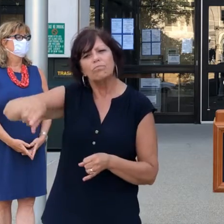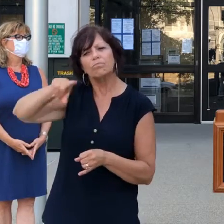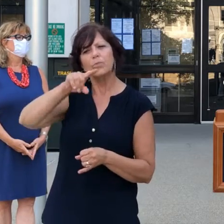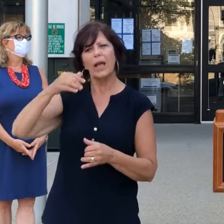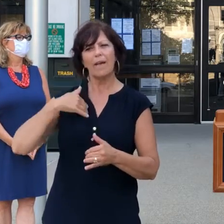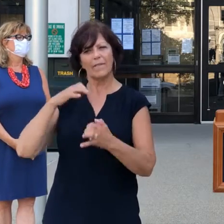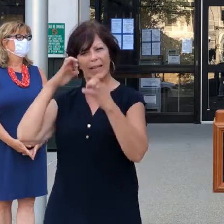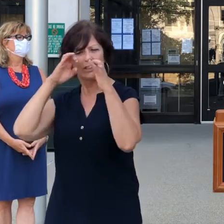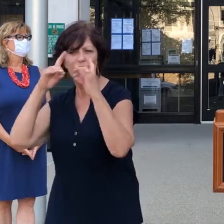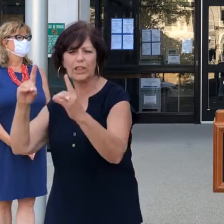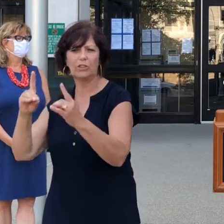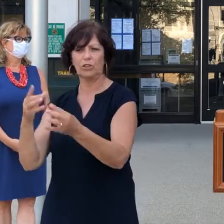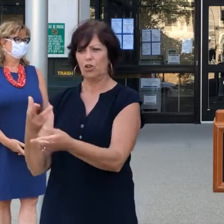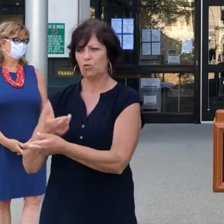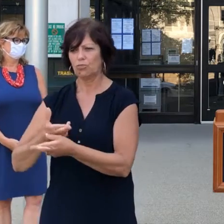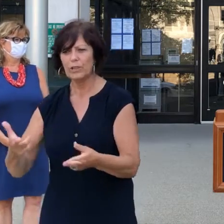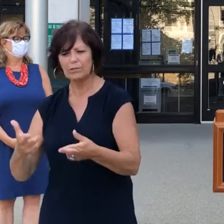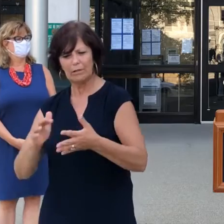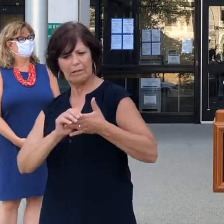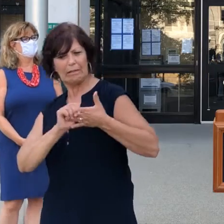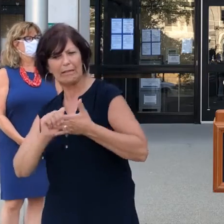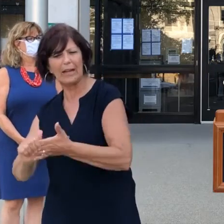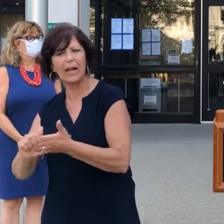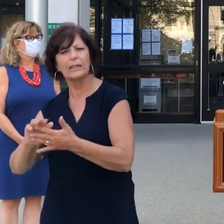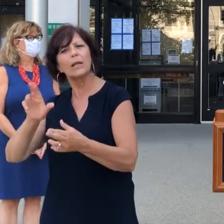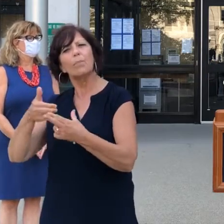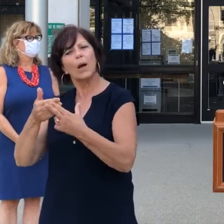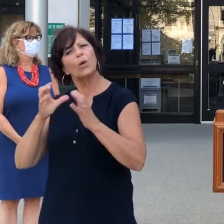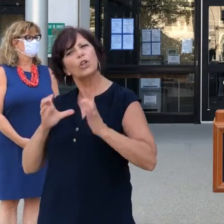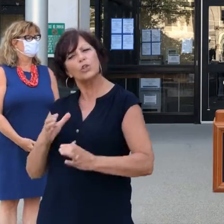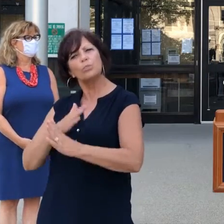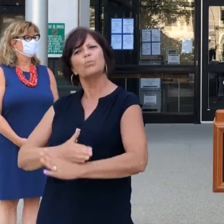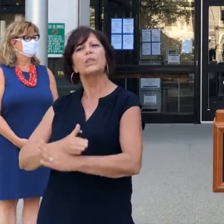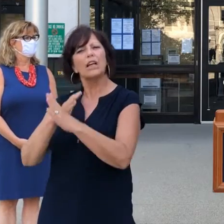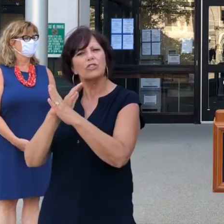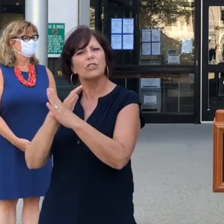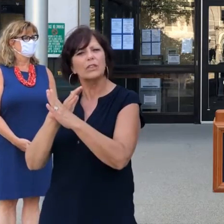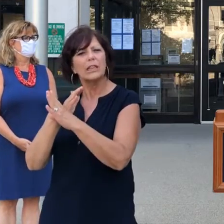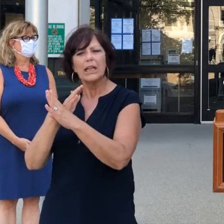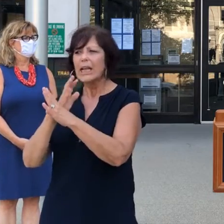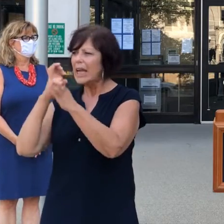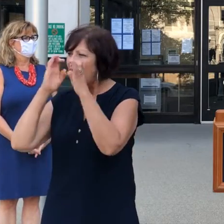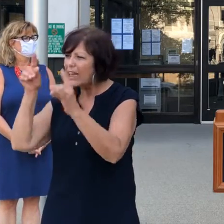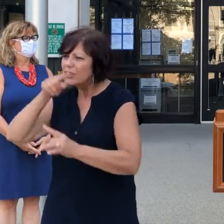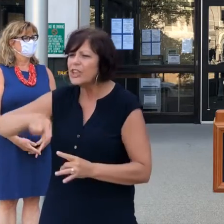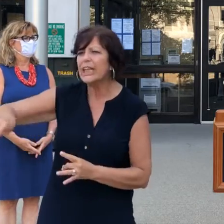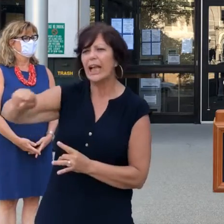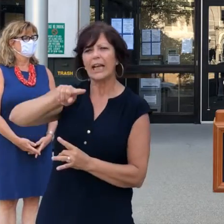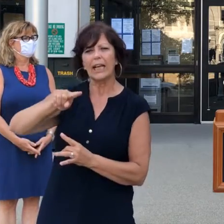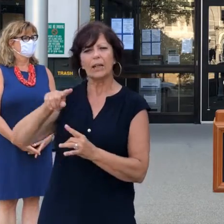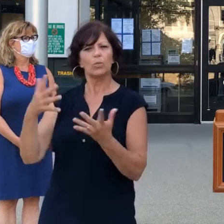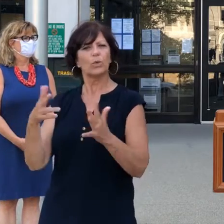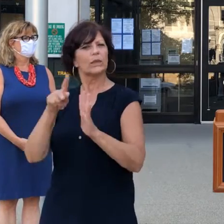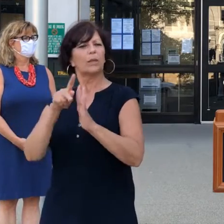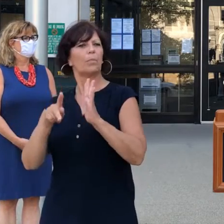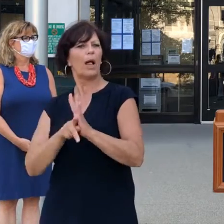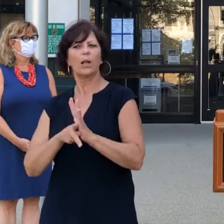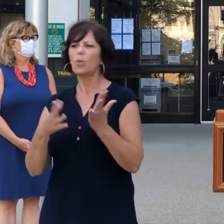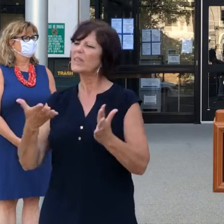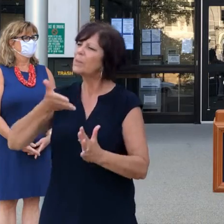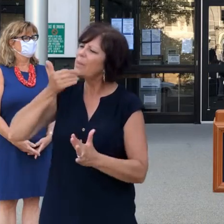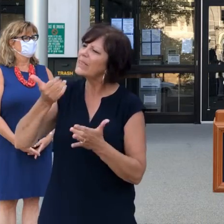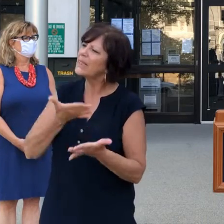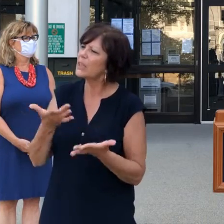guidance, and resources regarding consumer protection. This includes educating our consumers on policies, best